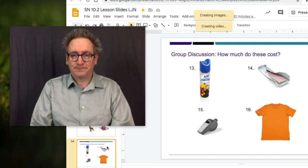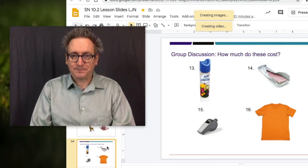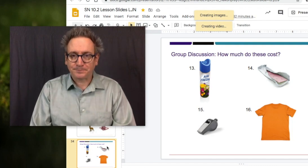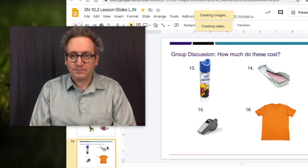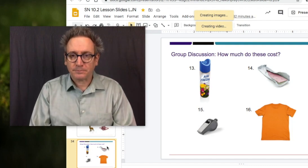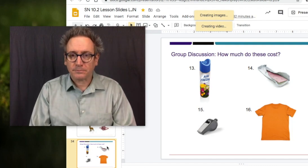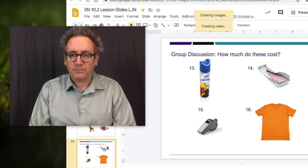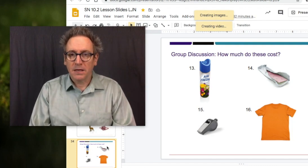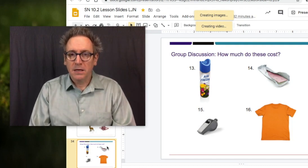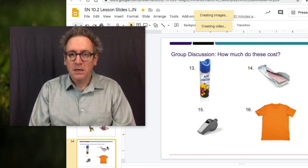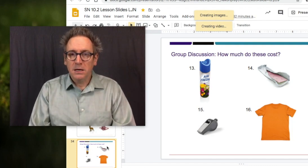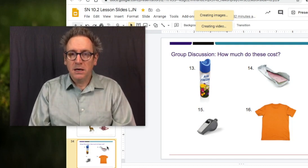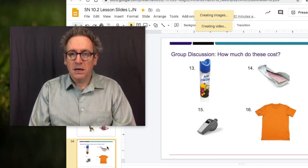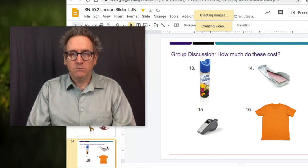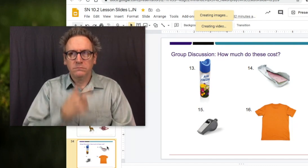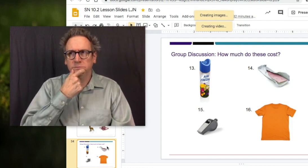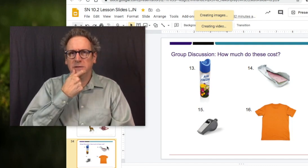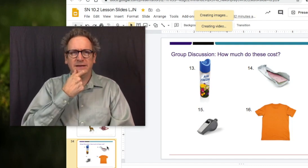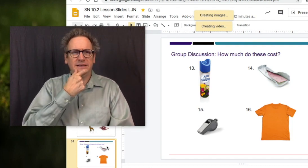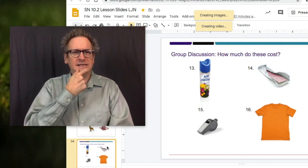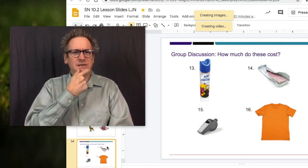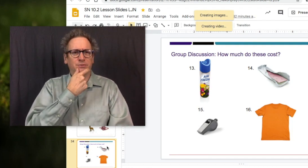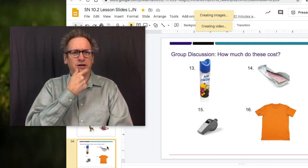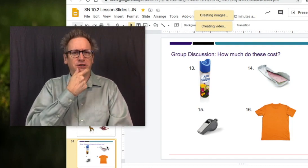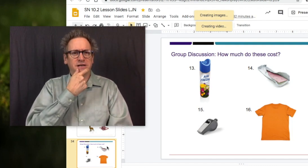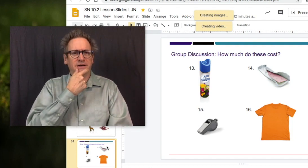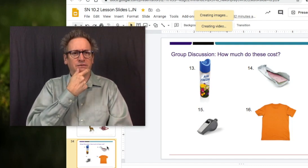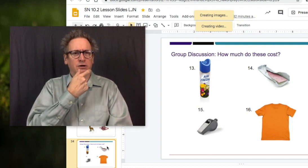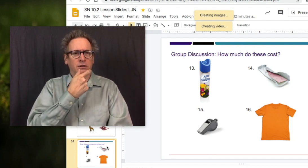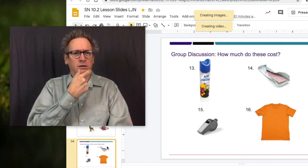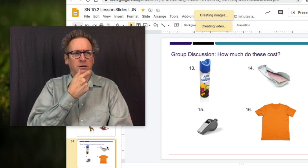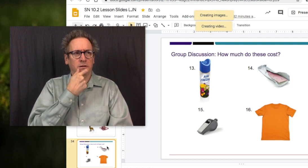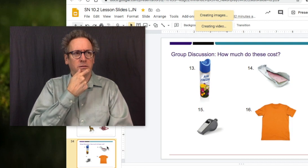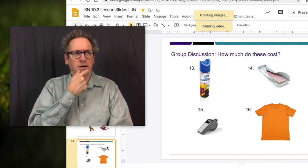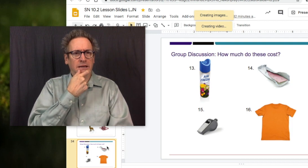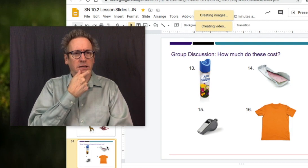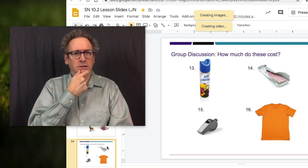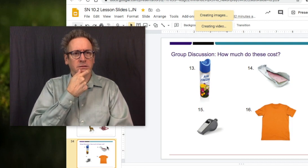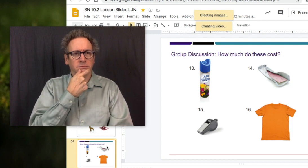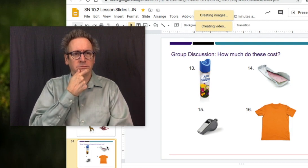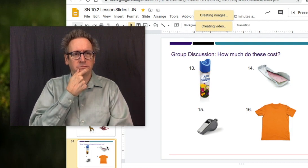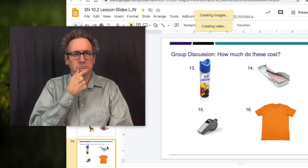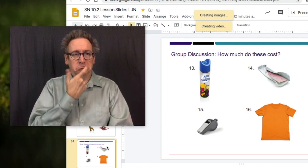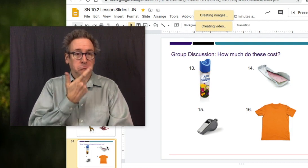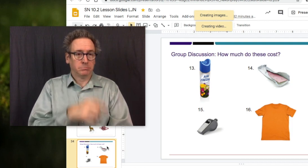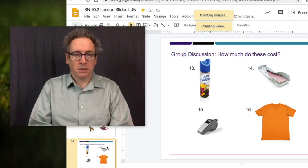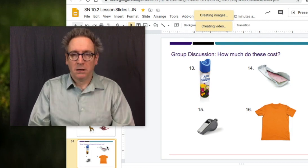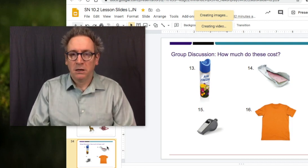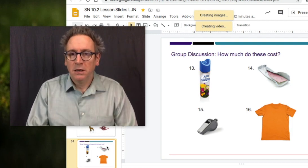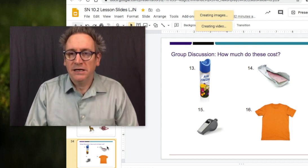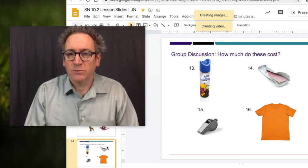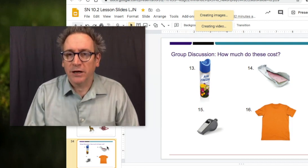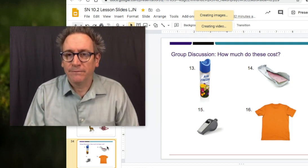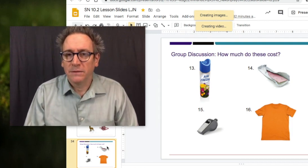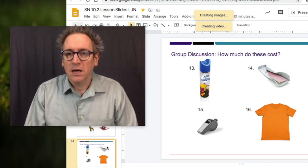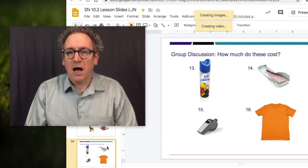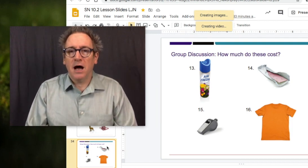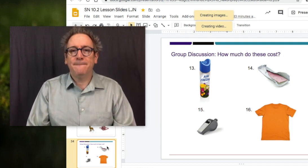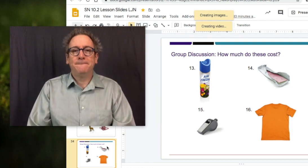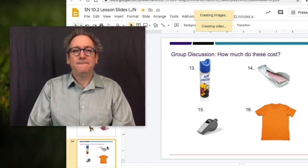classifier. I think this is the British sign for England as